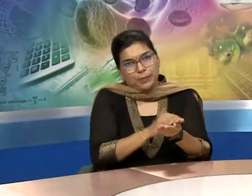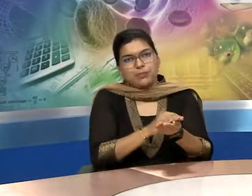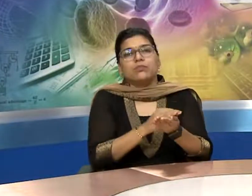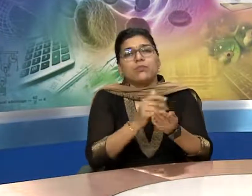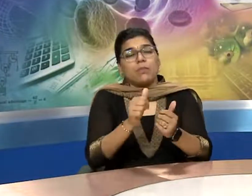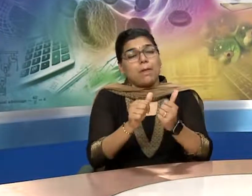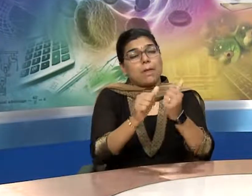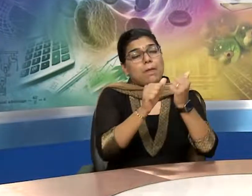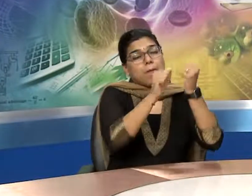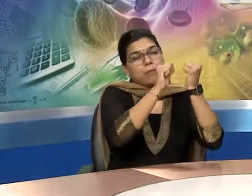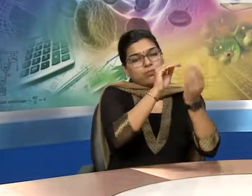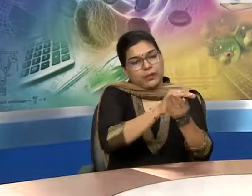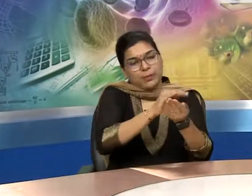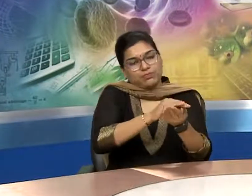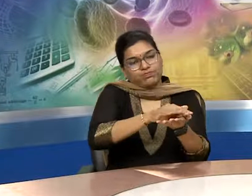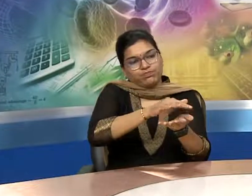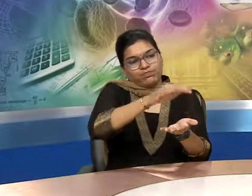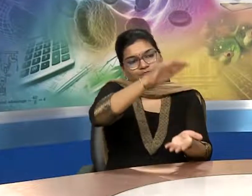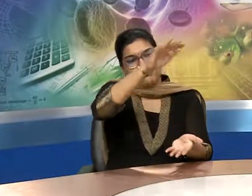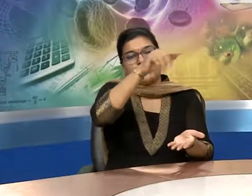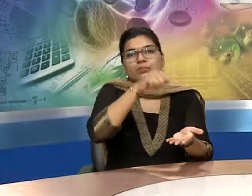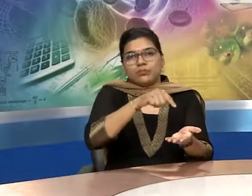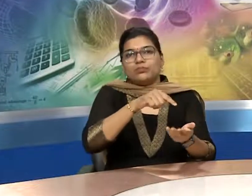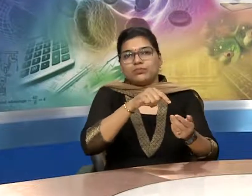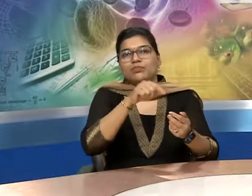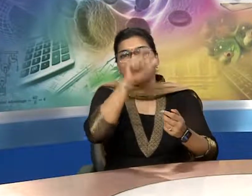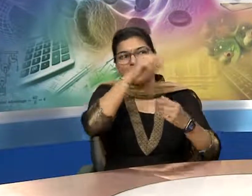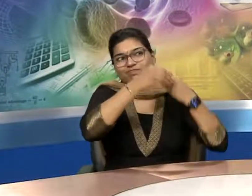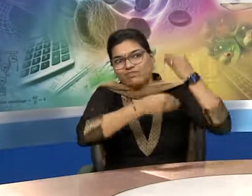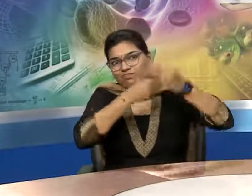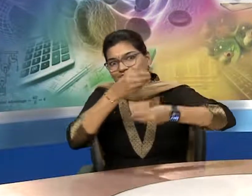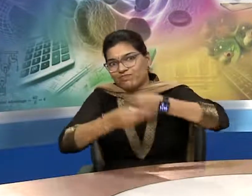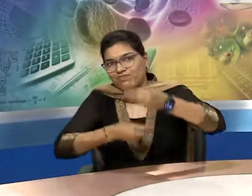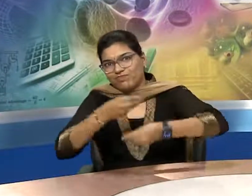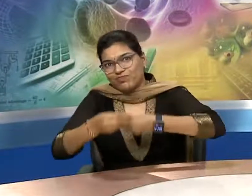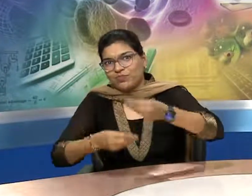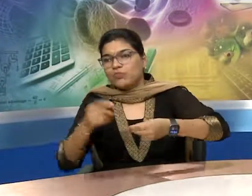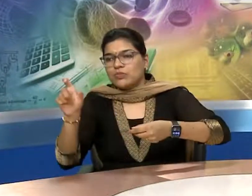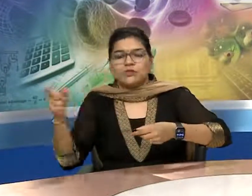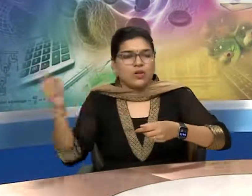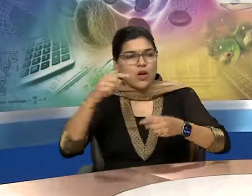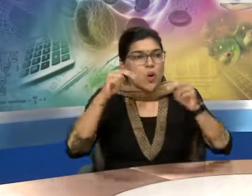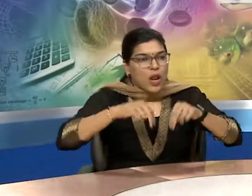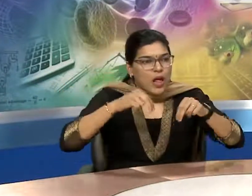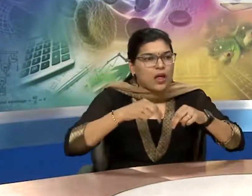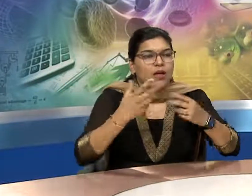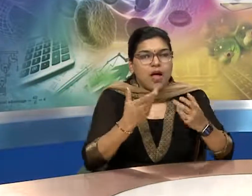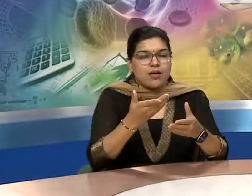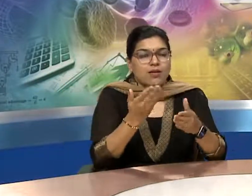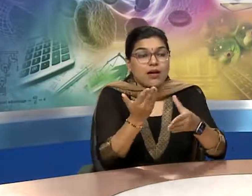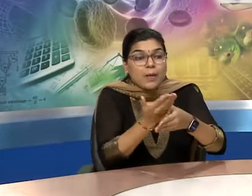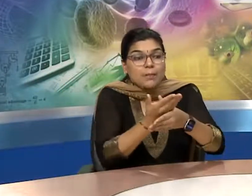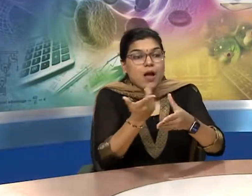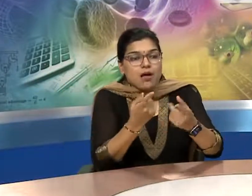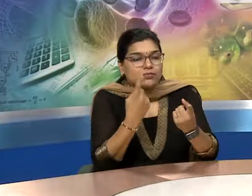Video files are kept in CDs or pen drives. So they are also kind of records.